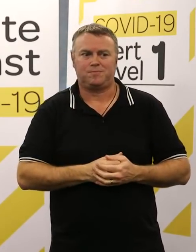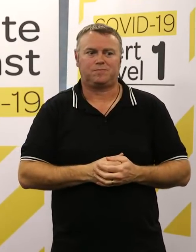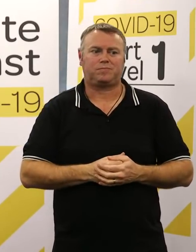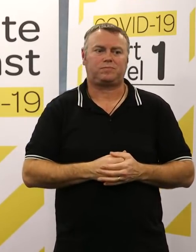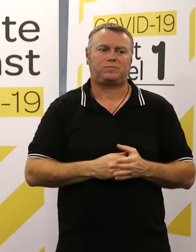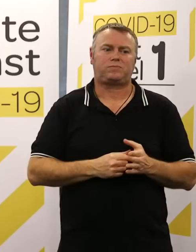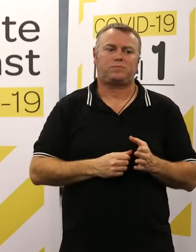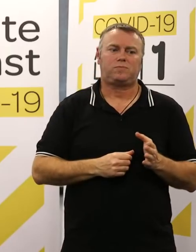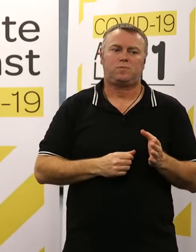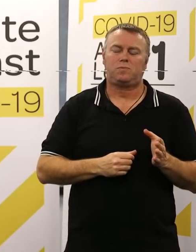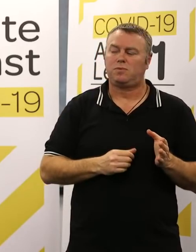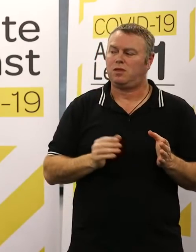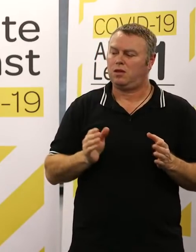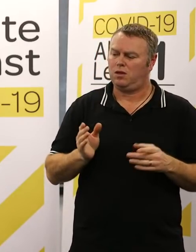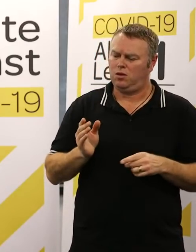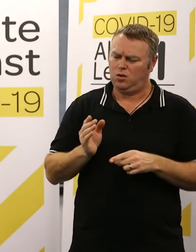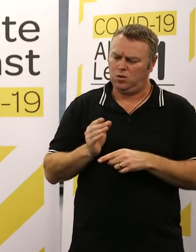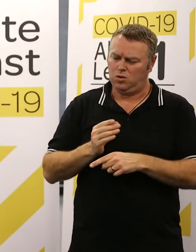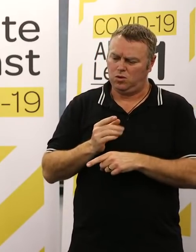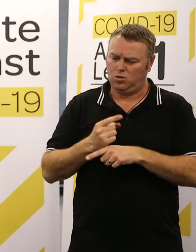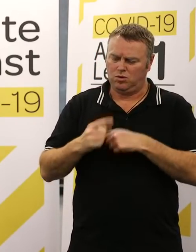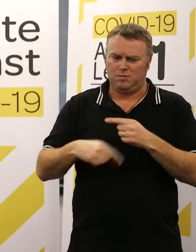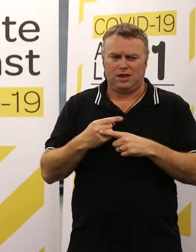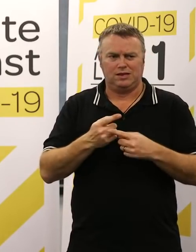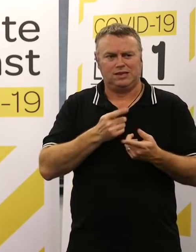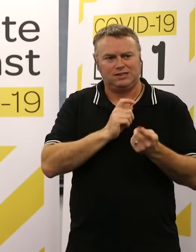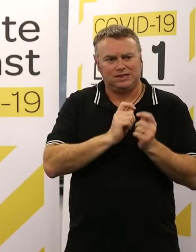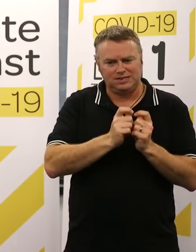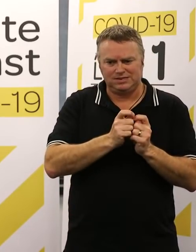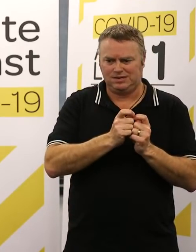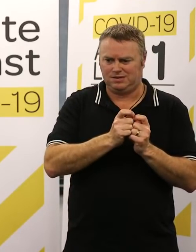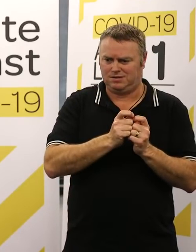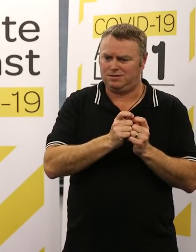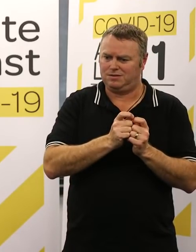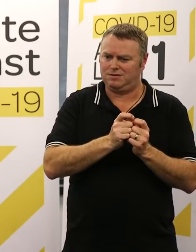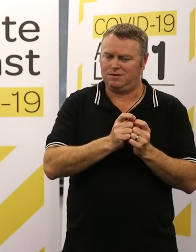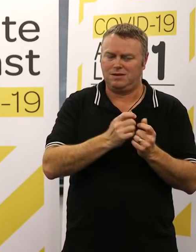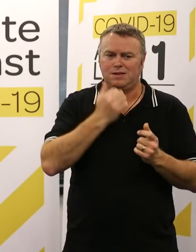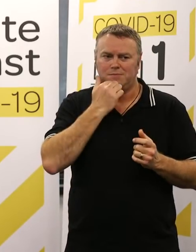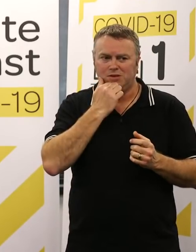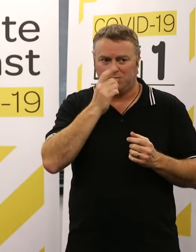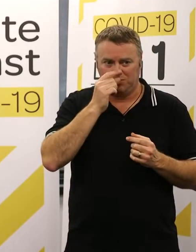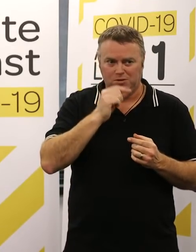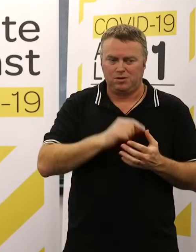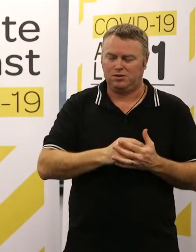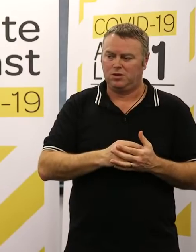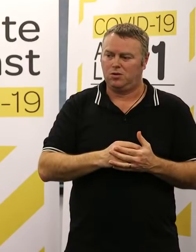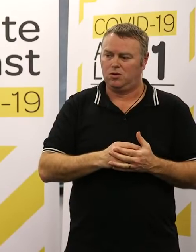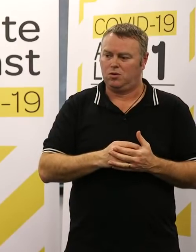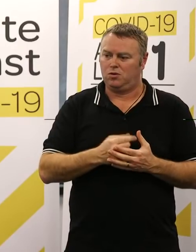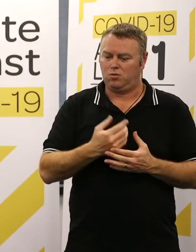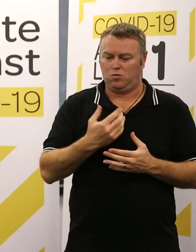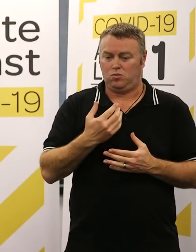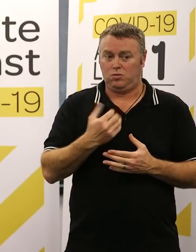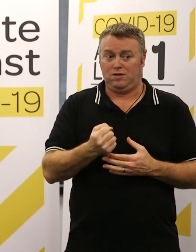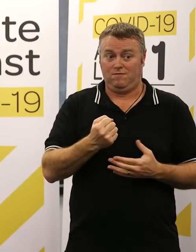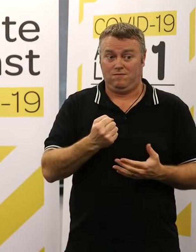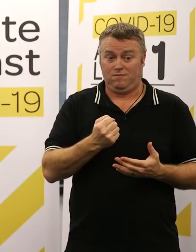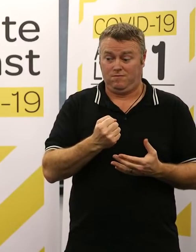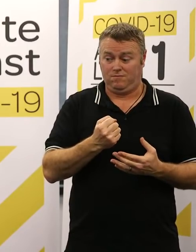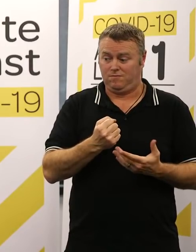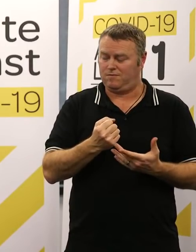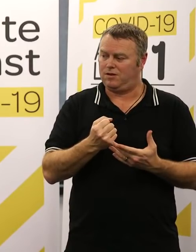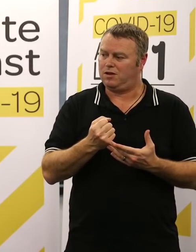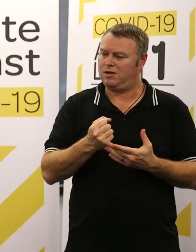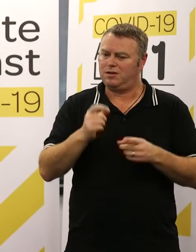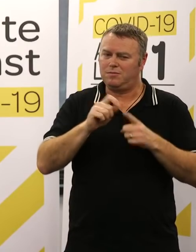as the virus as the pandemic grows overseas and as we ramp up testing at the border, how secure is the pipeline of the